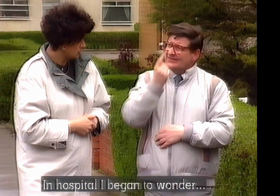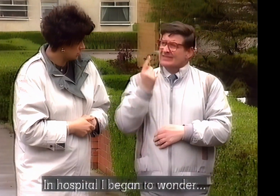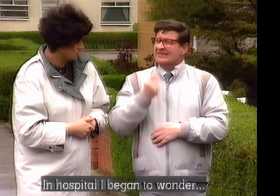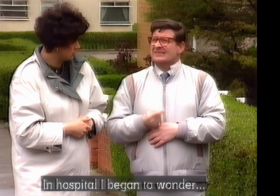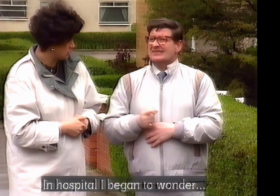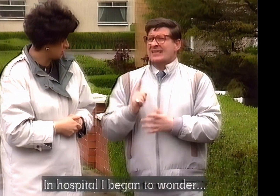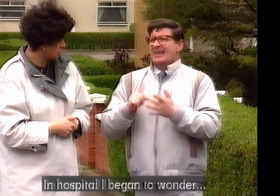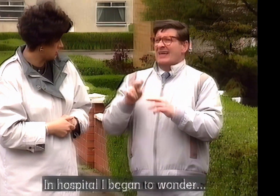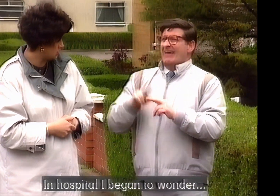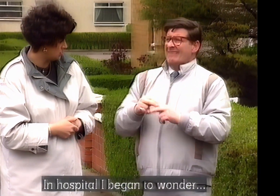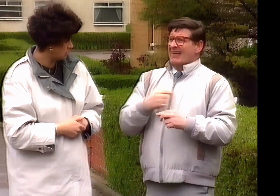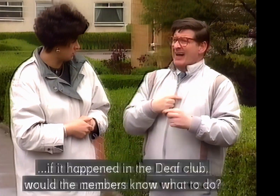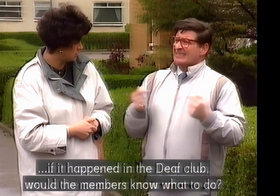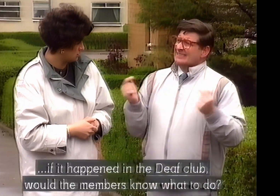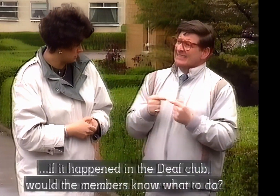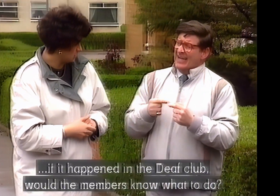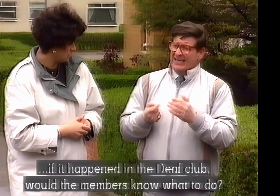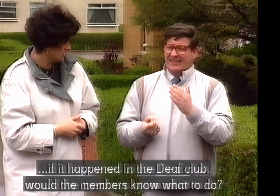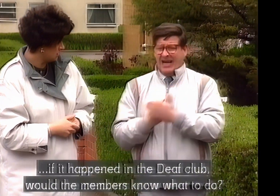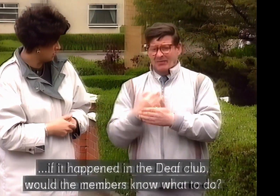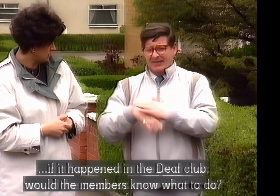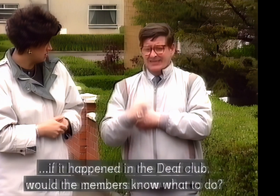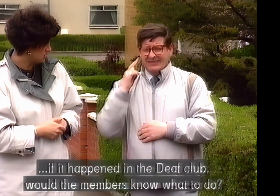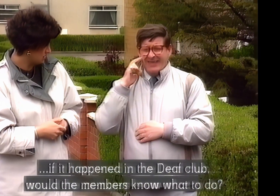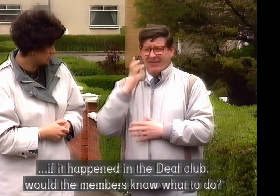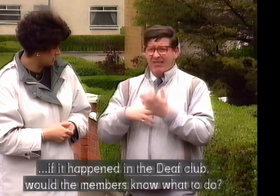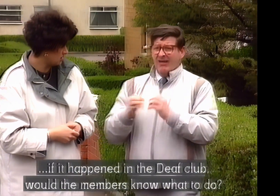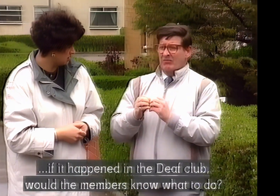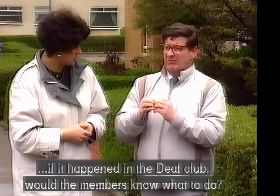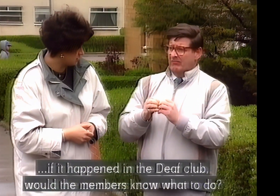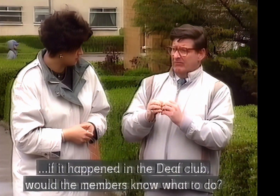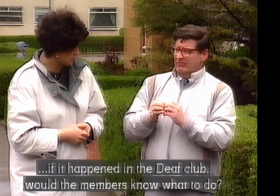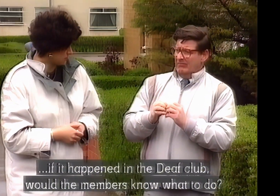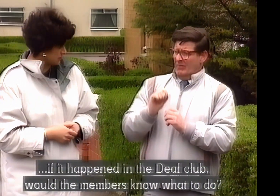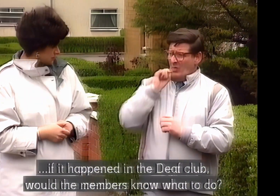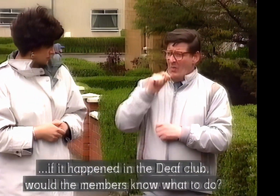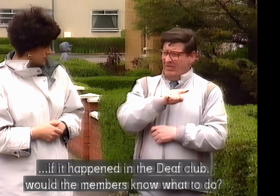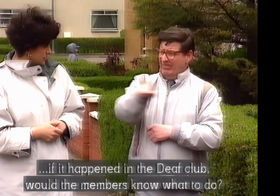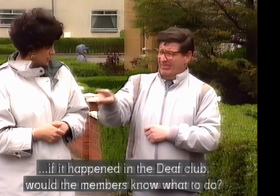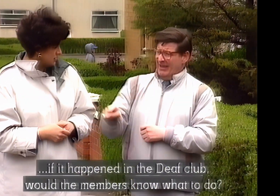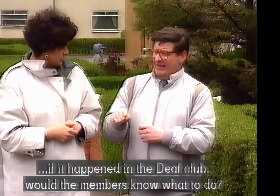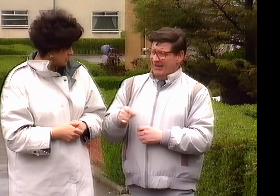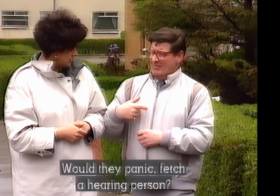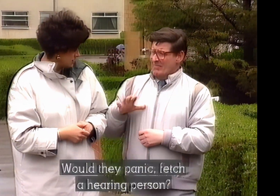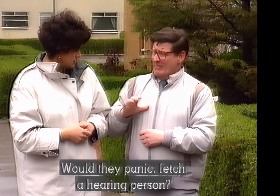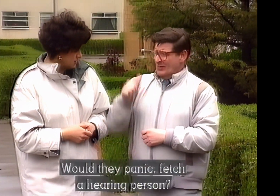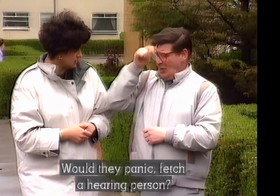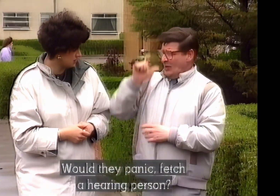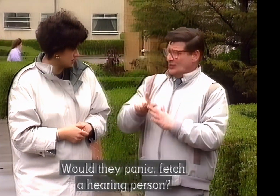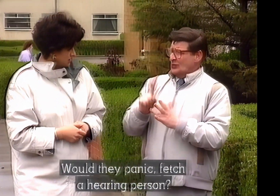I began to wonder that if it had happened in the deaf club, would the members know what to do? Would they panic, have to